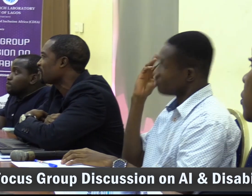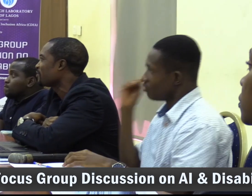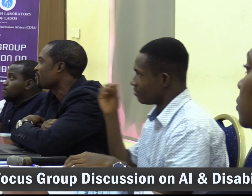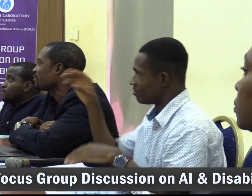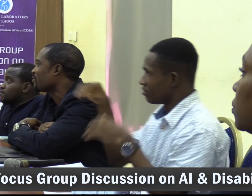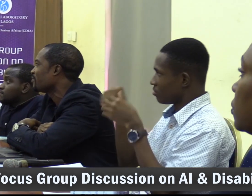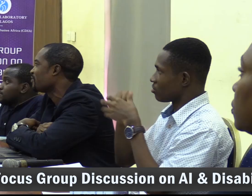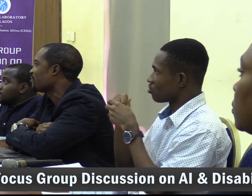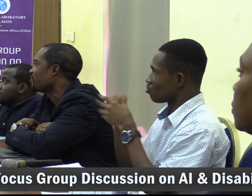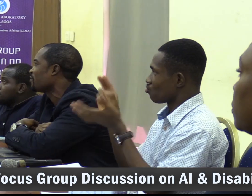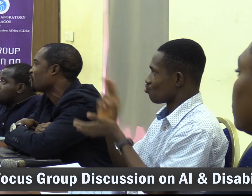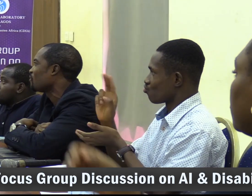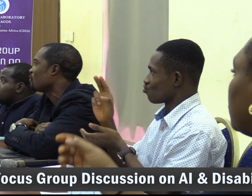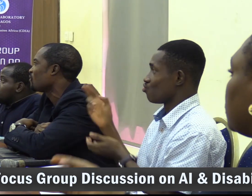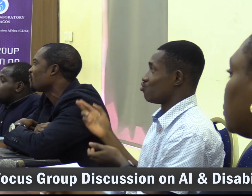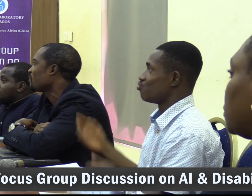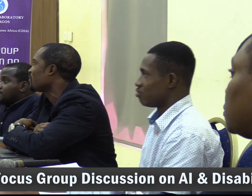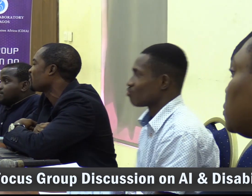My experience.